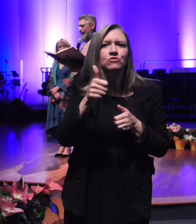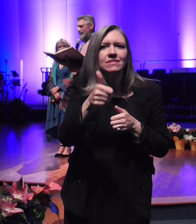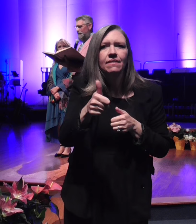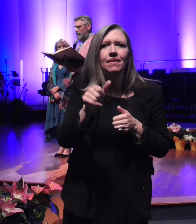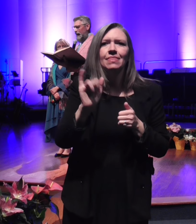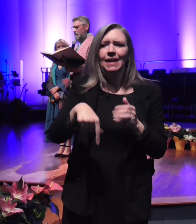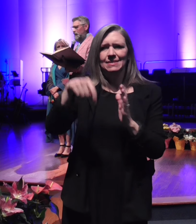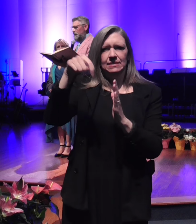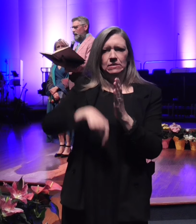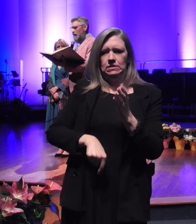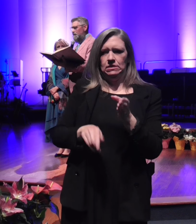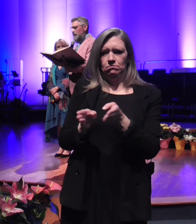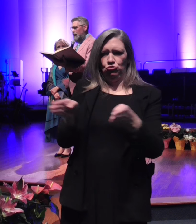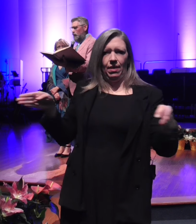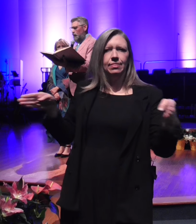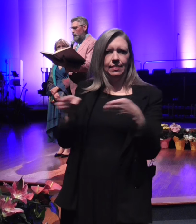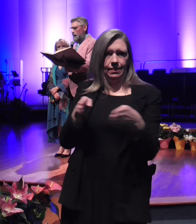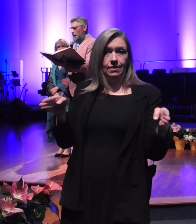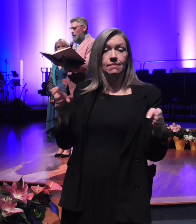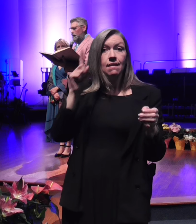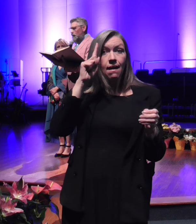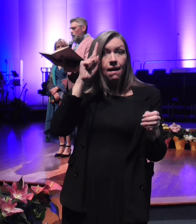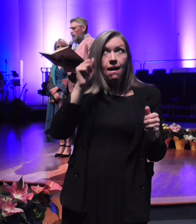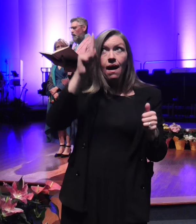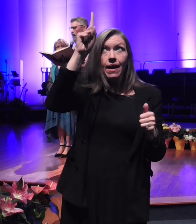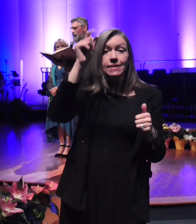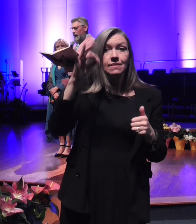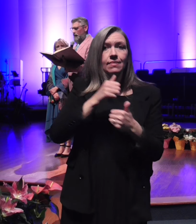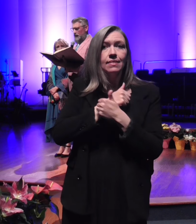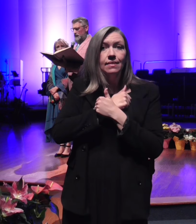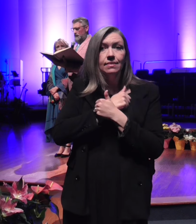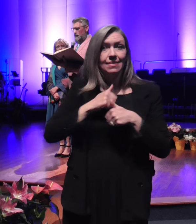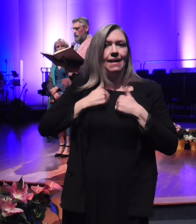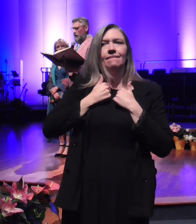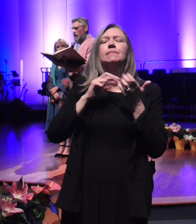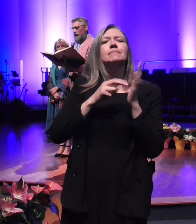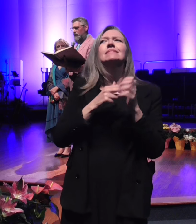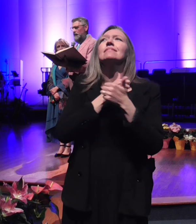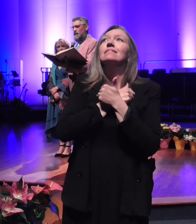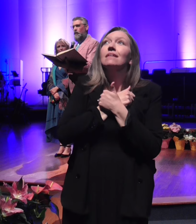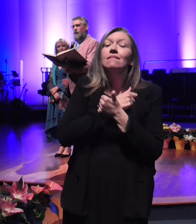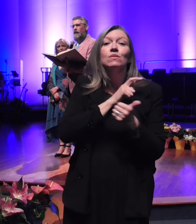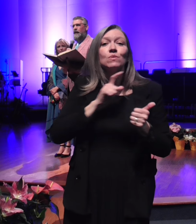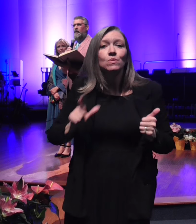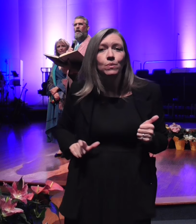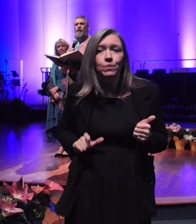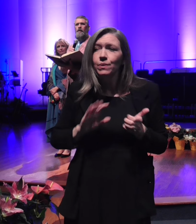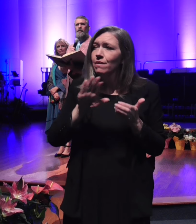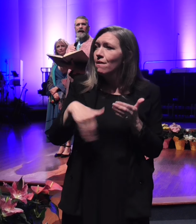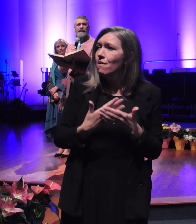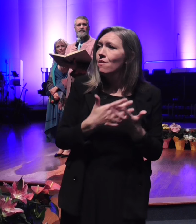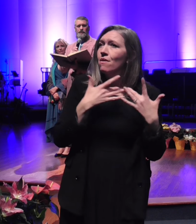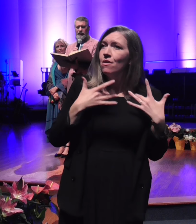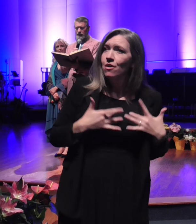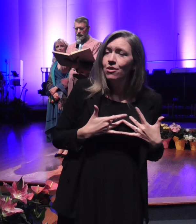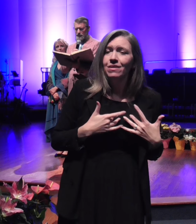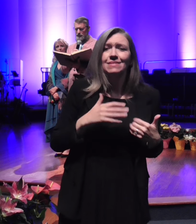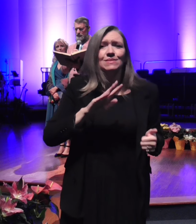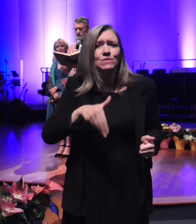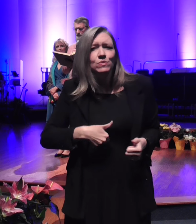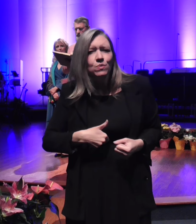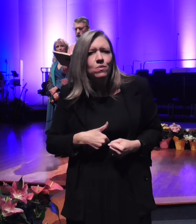The height of life is to love thy Lord with all thy heart, with all thy soul, and all thy